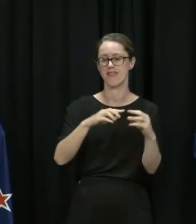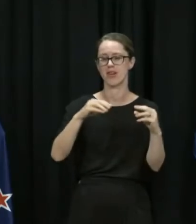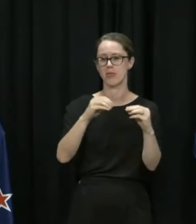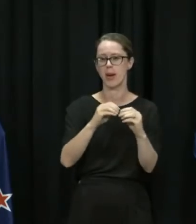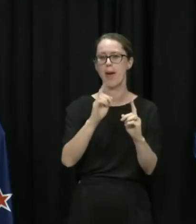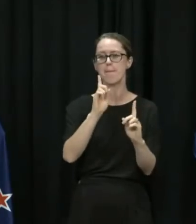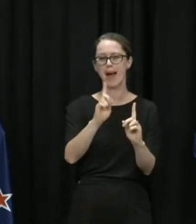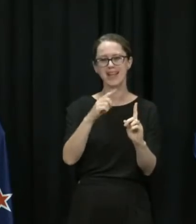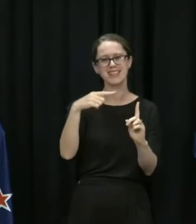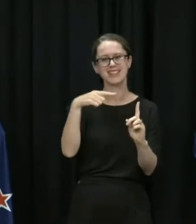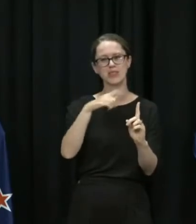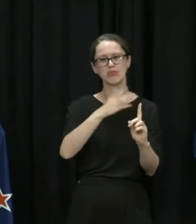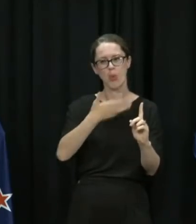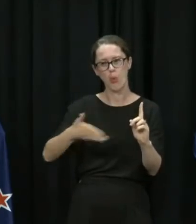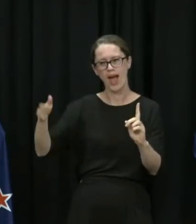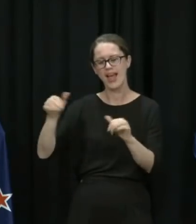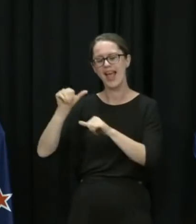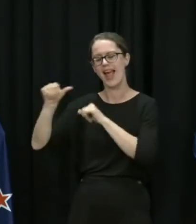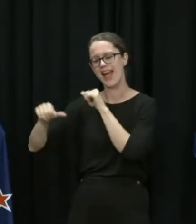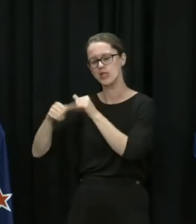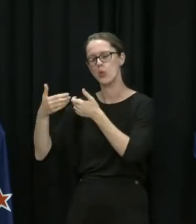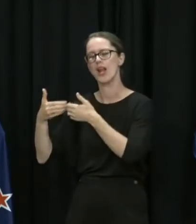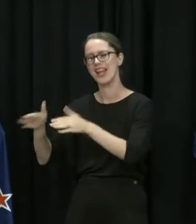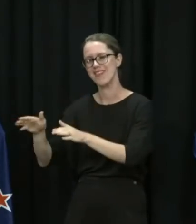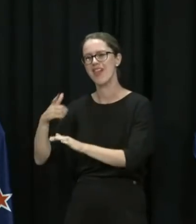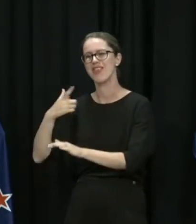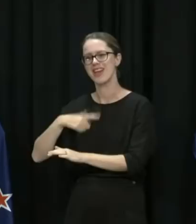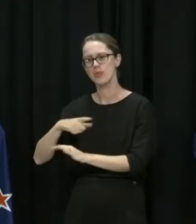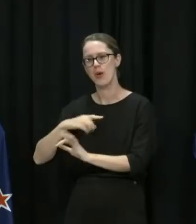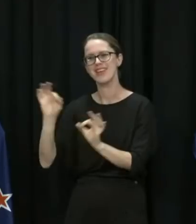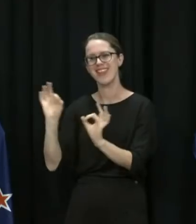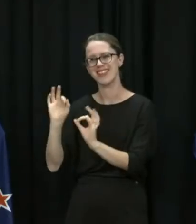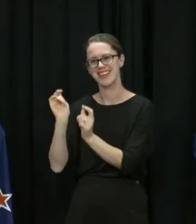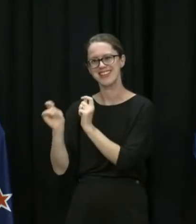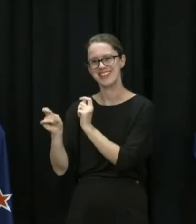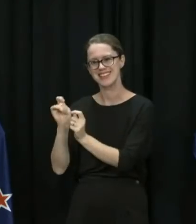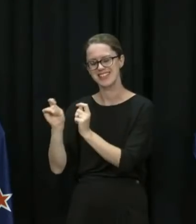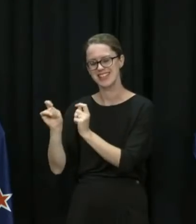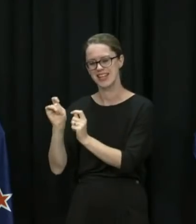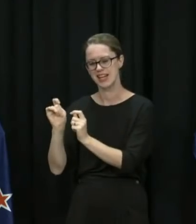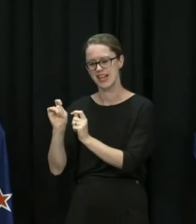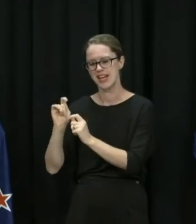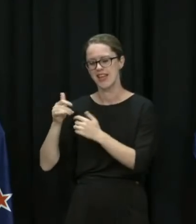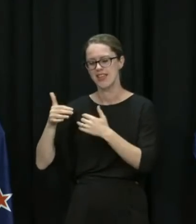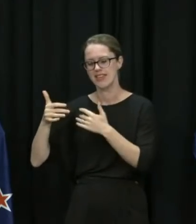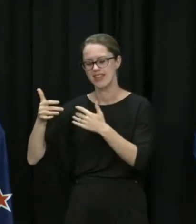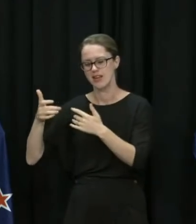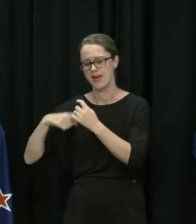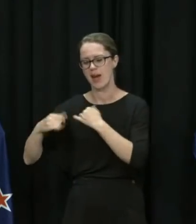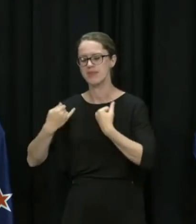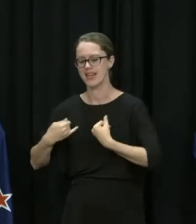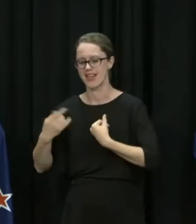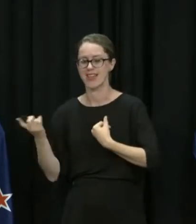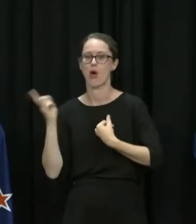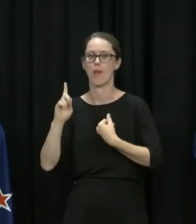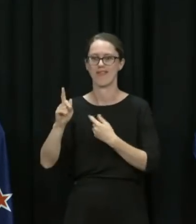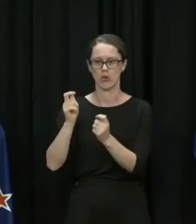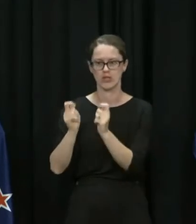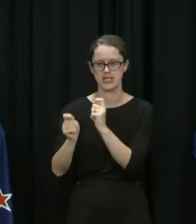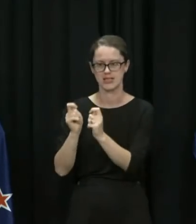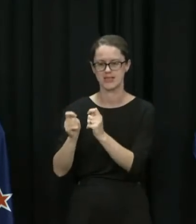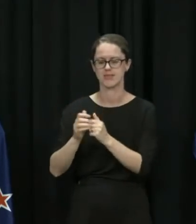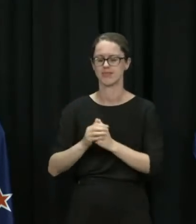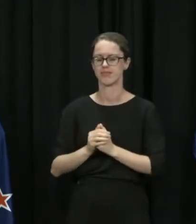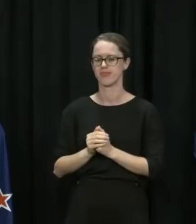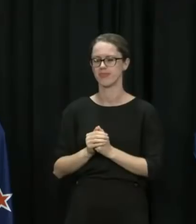They were on annual leave during that period, and so the next time they were tested was at the time they were symptomatic. The one thing I would say is